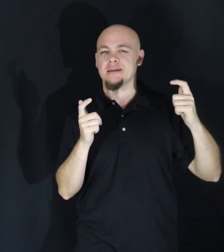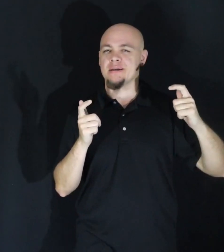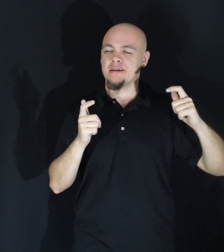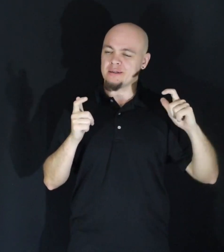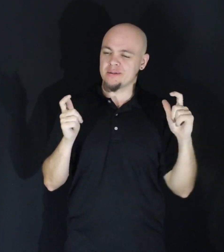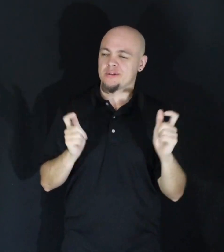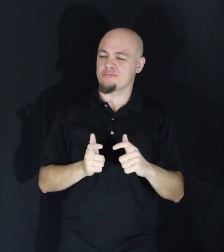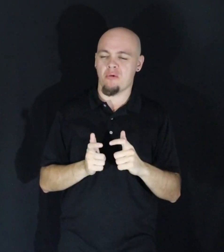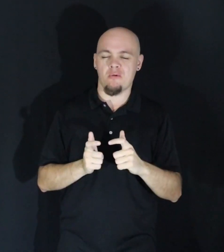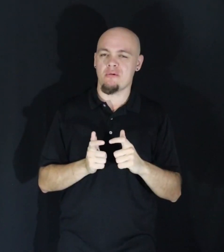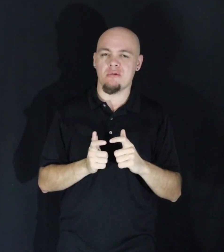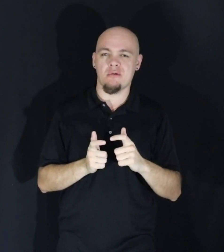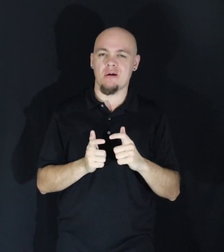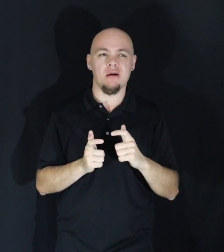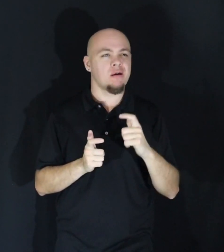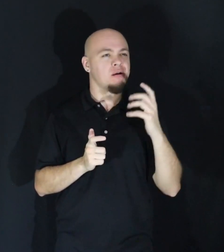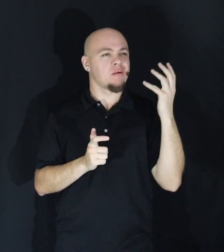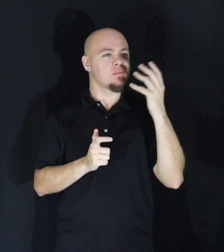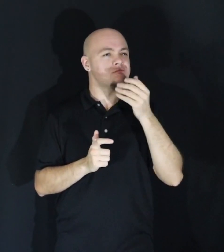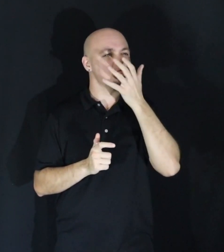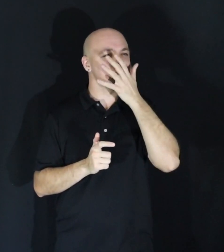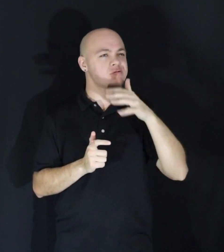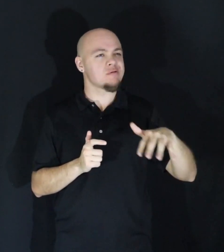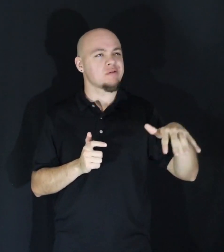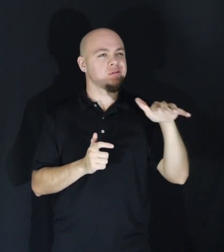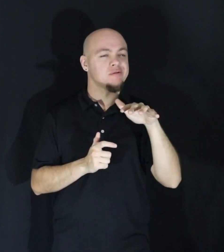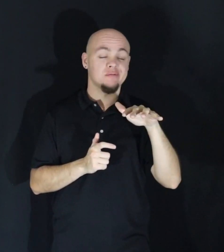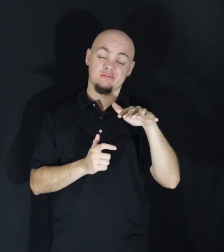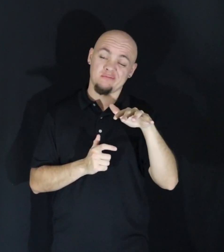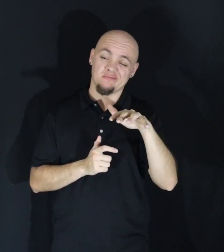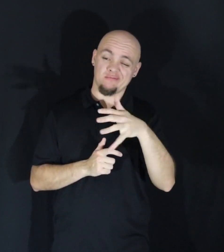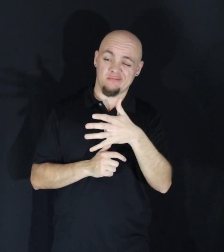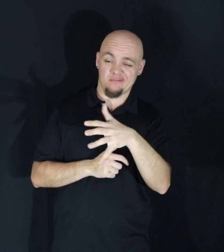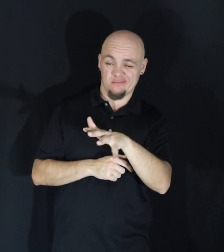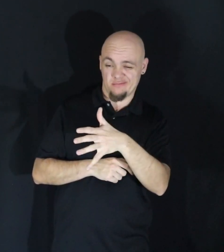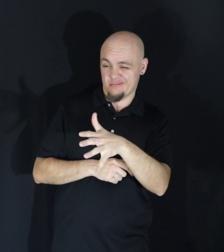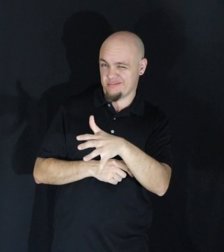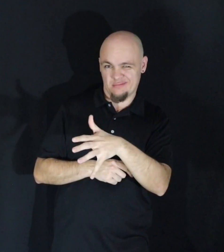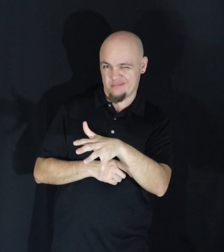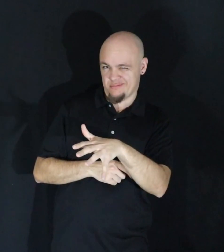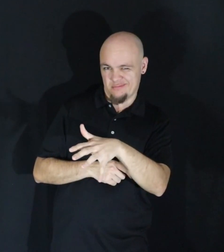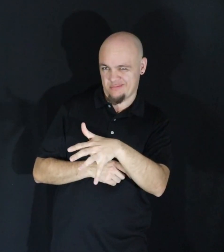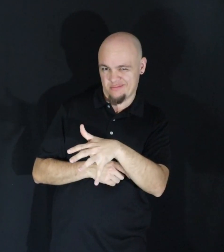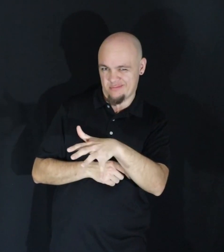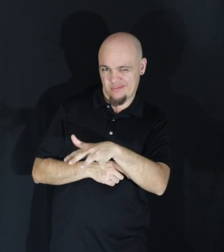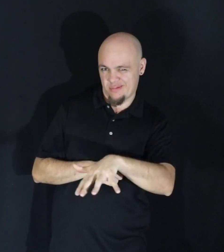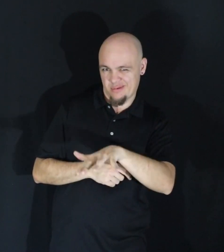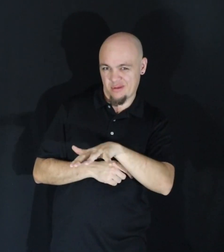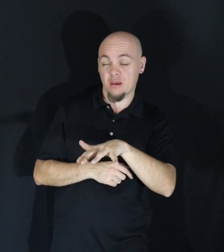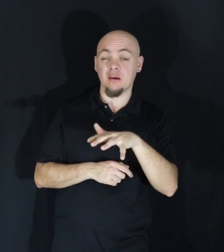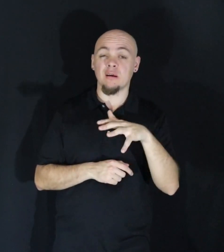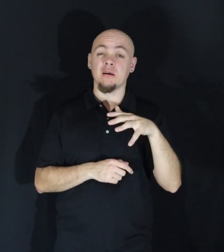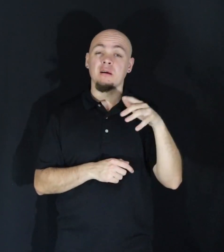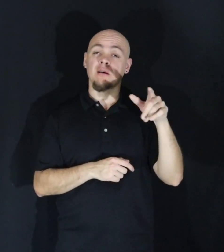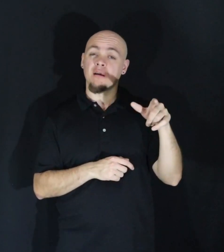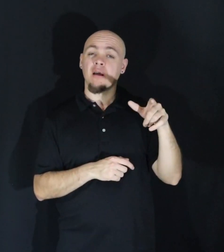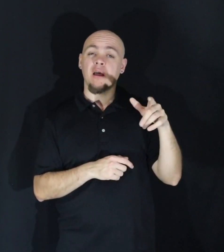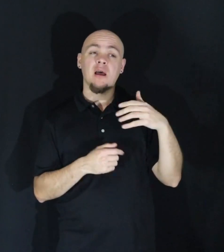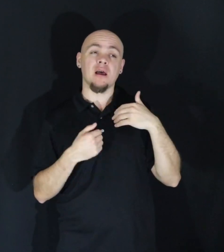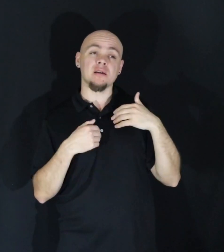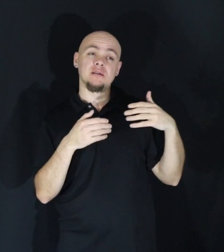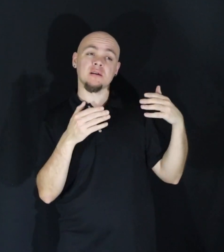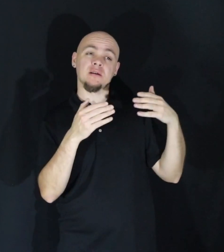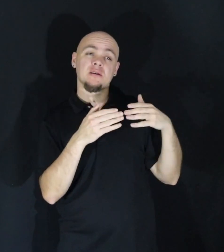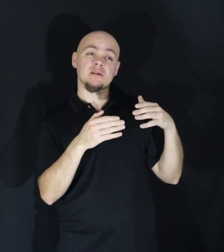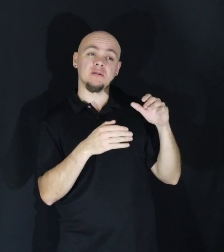houses. It's got pretty lawns, and it's got some not so pretty lawns, right? It's got a corner store, it's